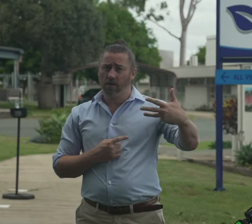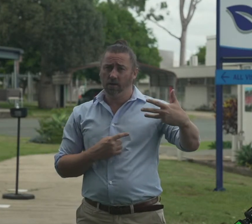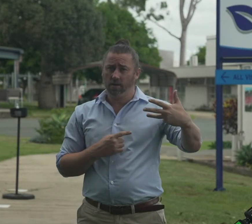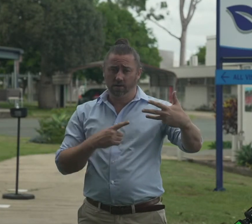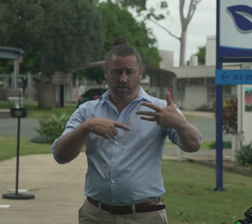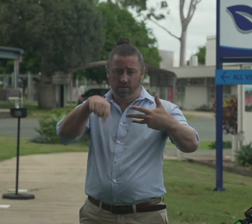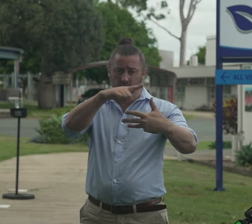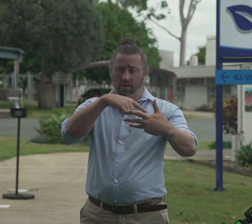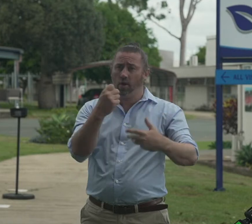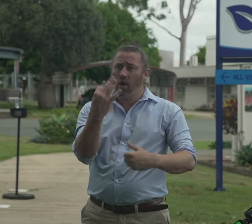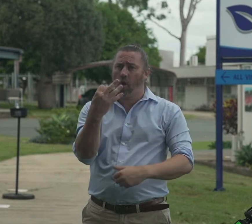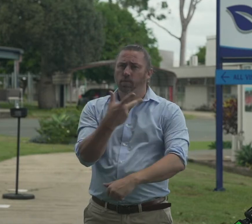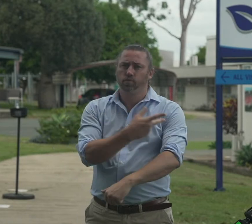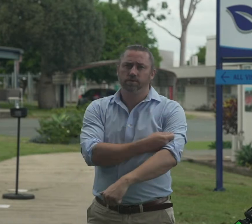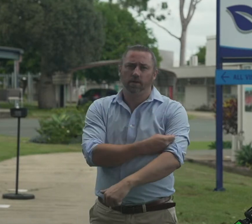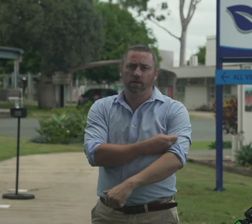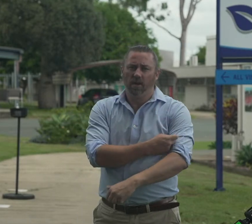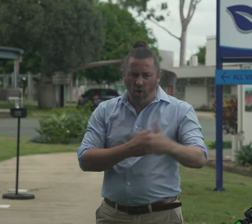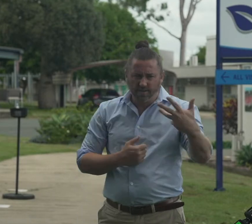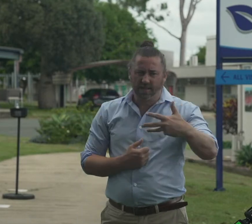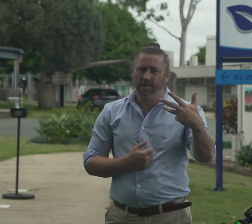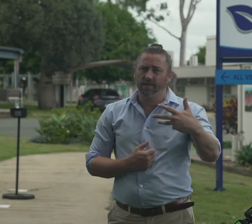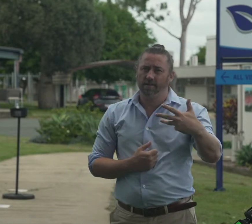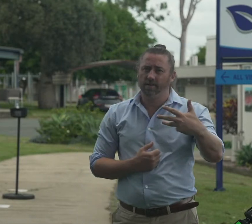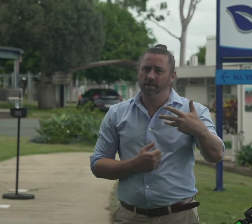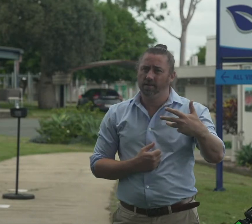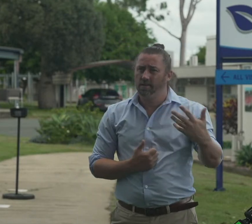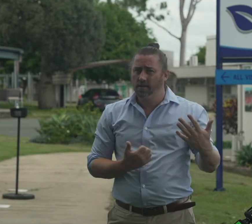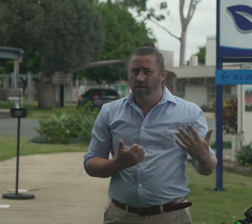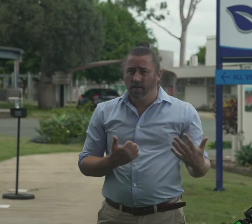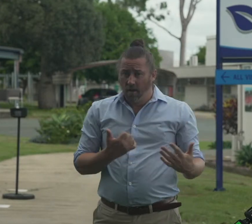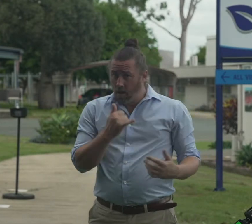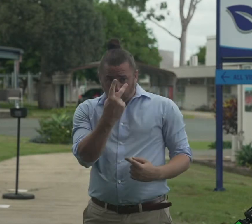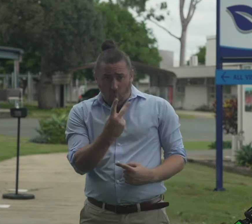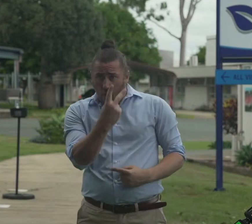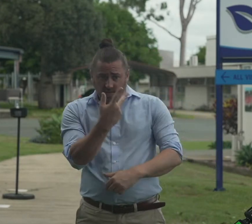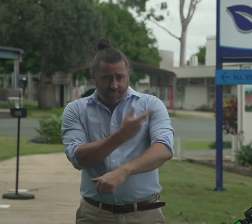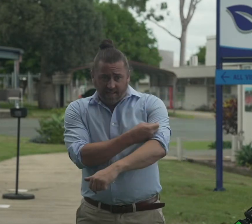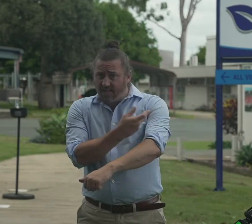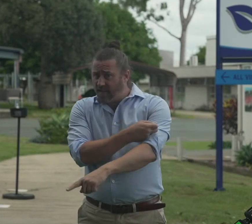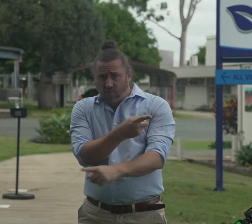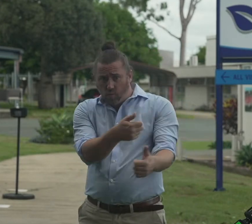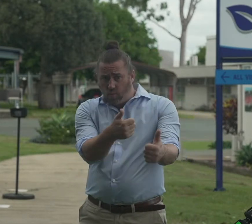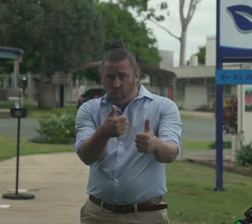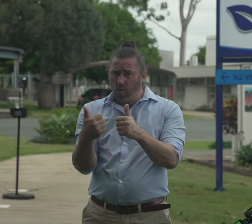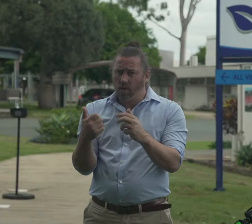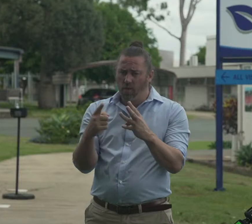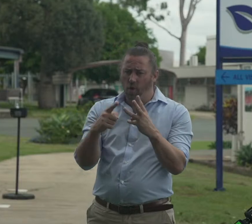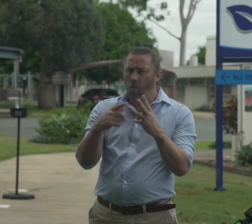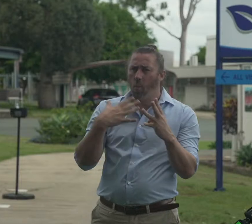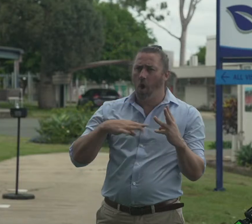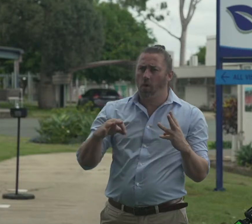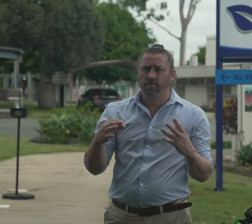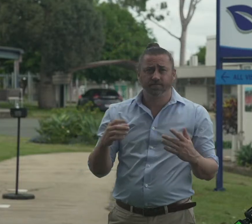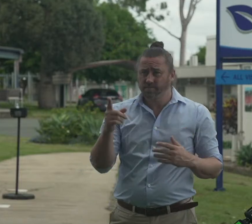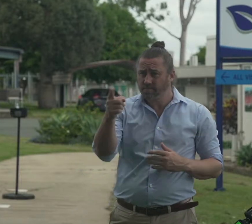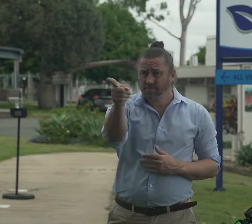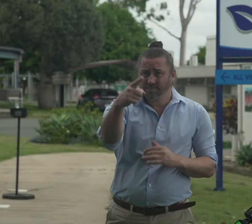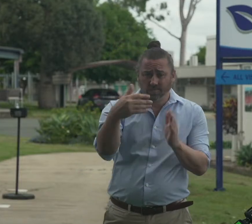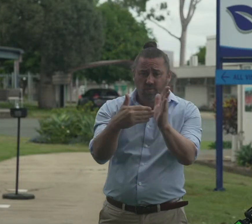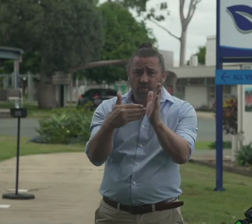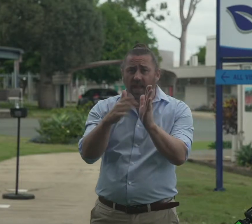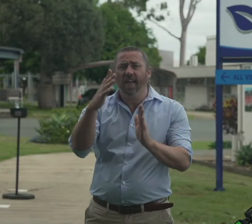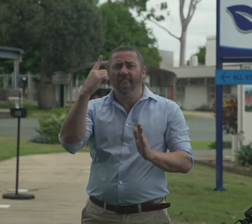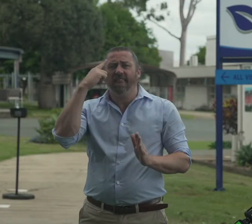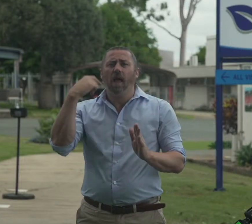older Queenslander, if you've received 2 doses, you haven't received your booster, whatever you're doing today, please organise to